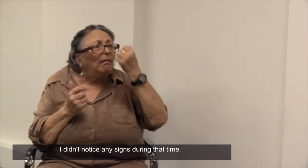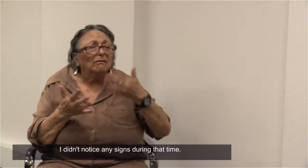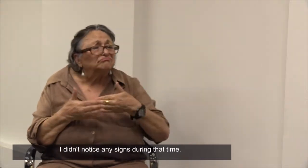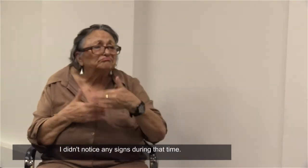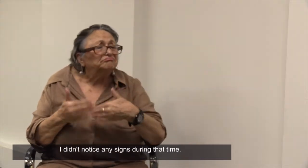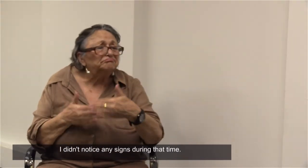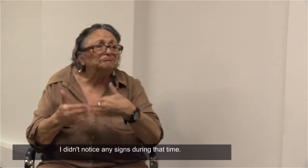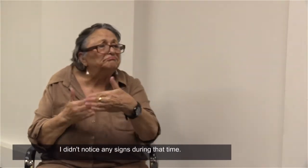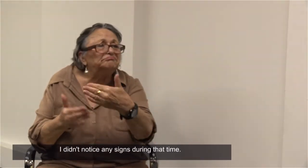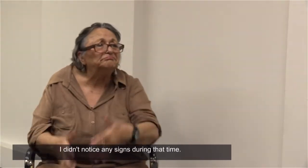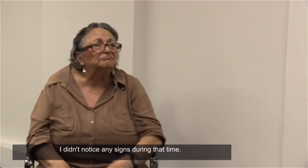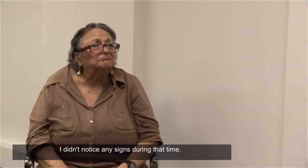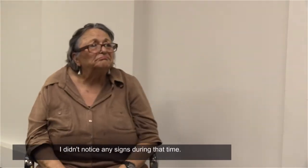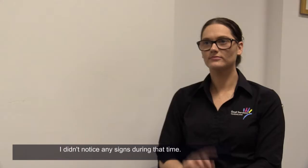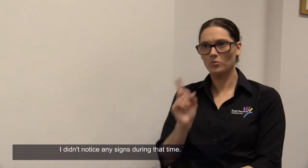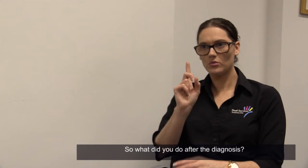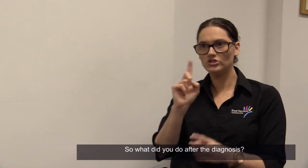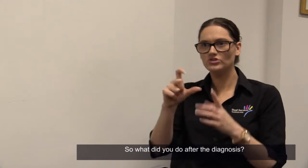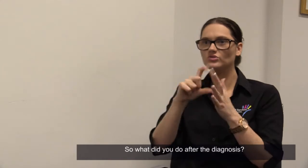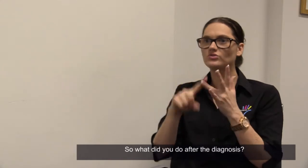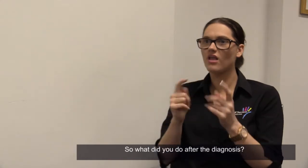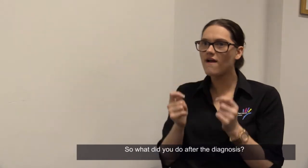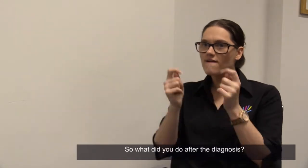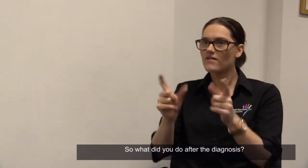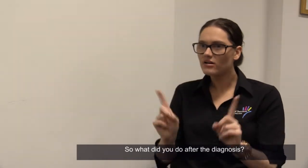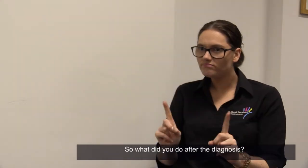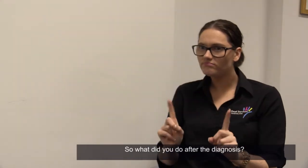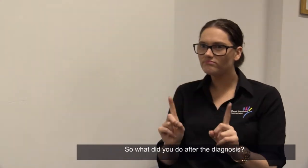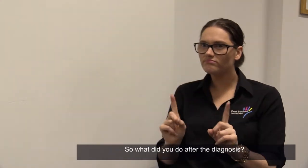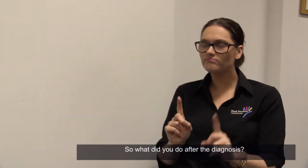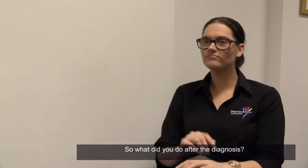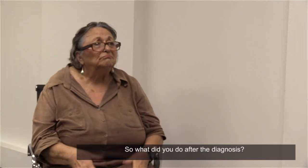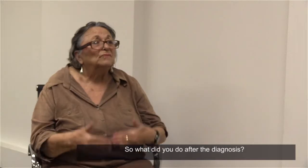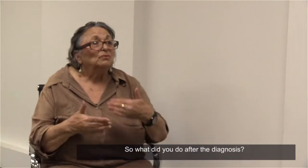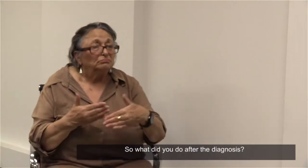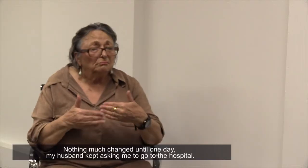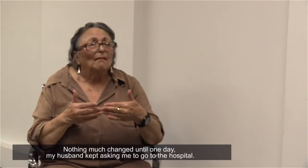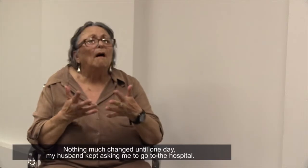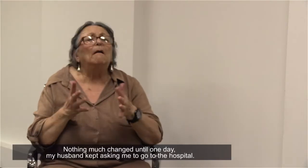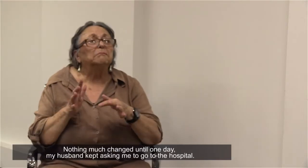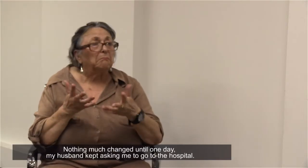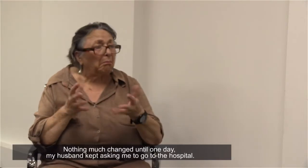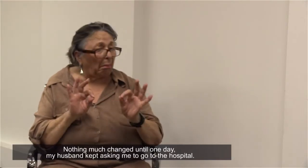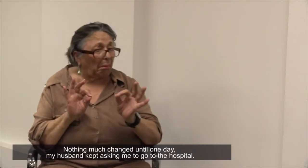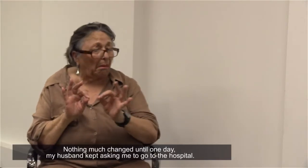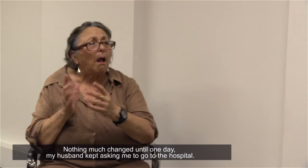any signs during that time. So what did you do after the diagnosis? Nothing much changed until